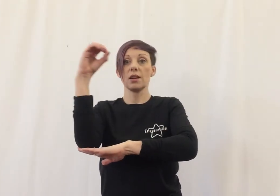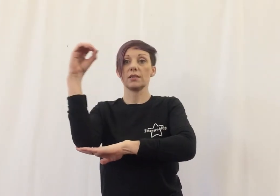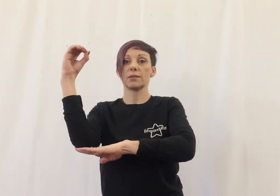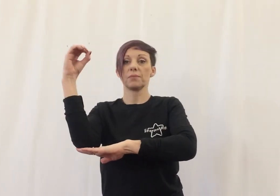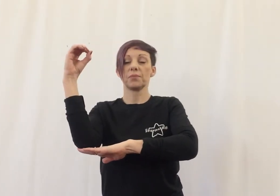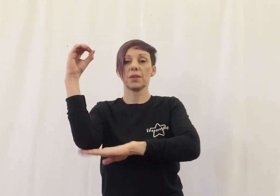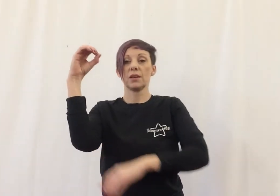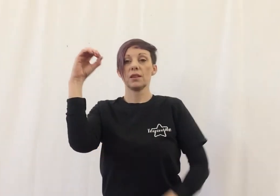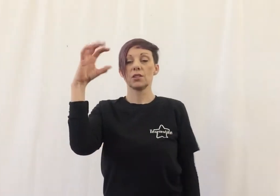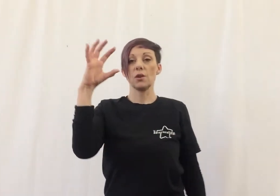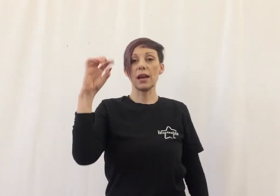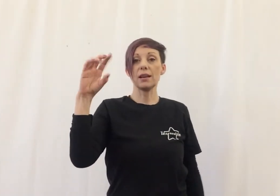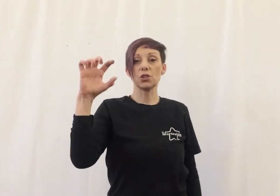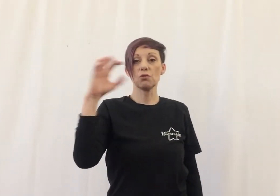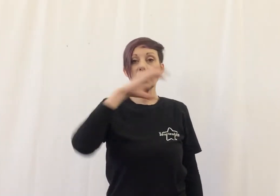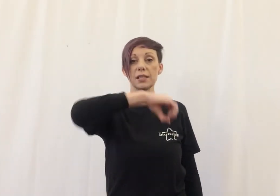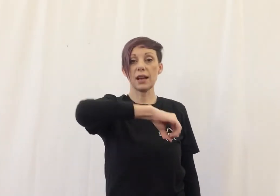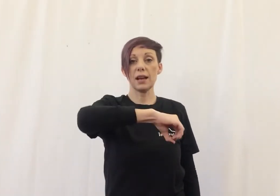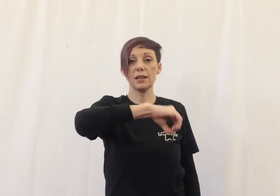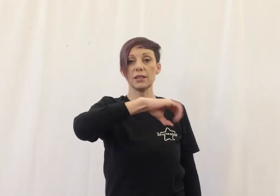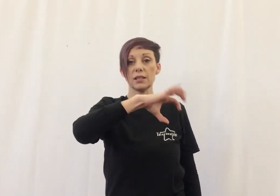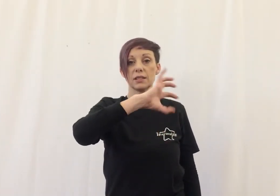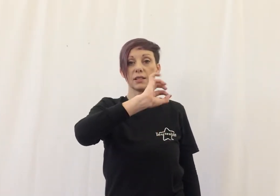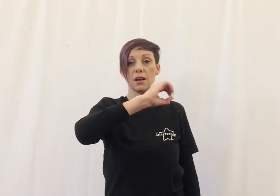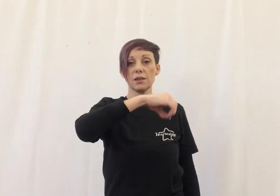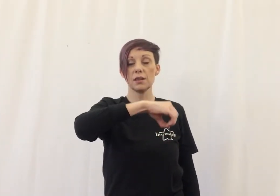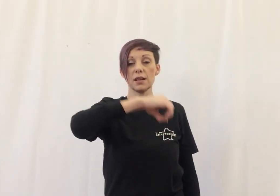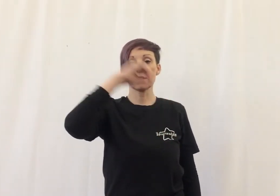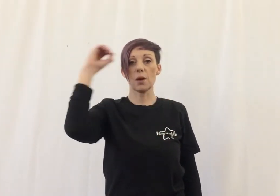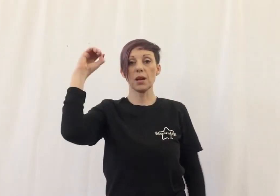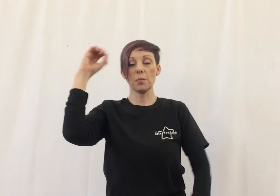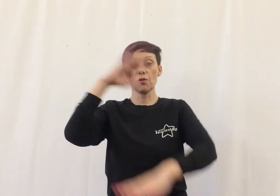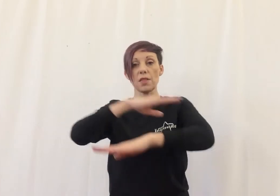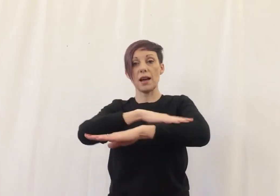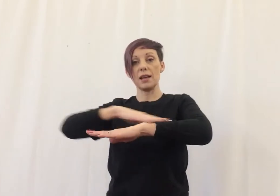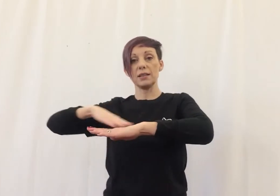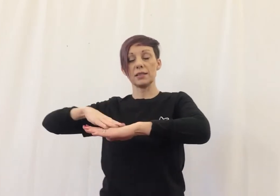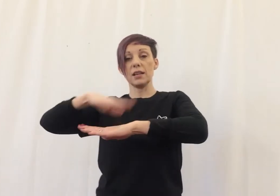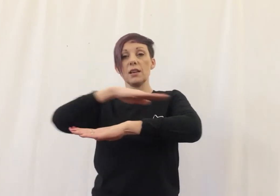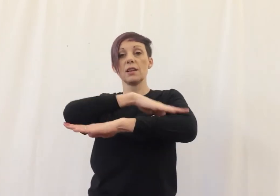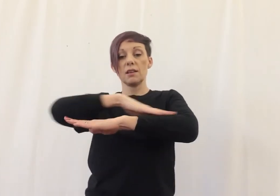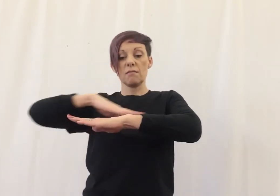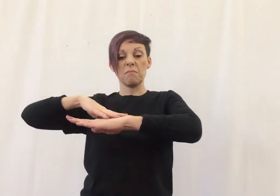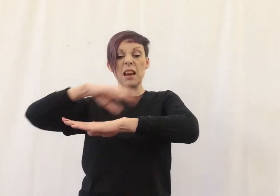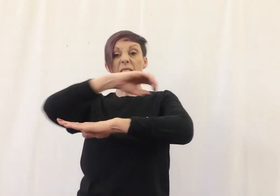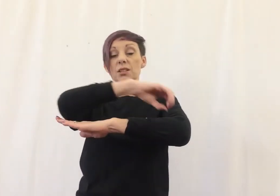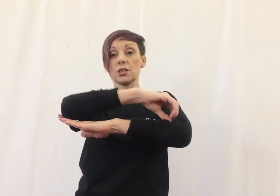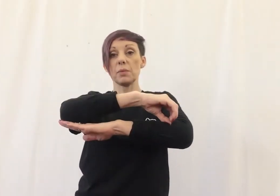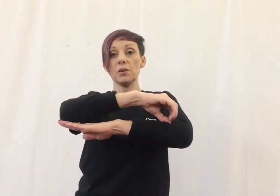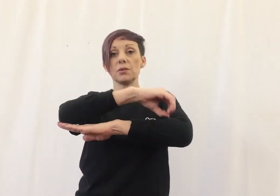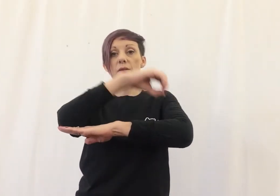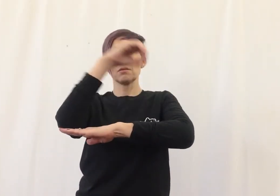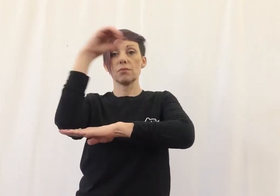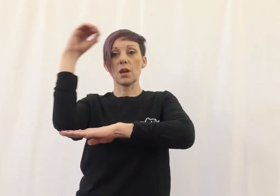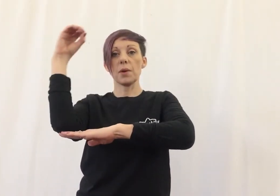sunrise. So again, that's your writing hand is the sun, and it's coming up. Your other hand is the land, I suppose, coming up